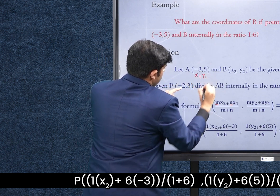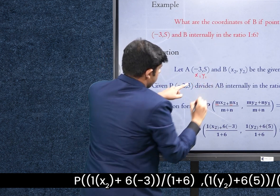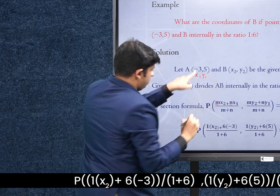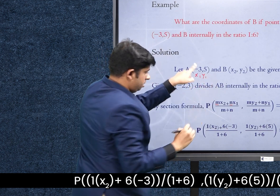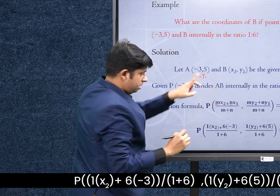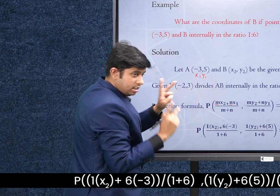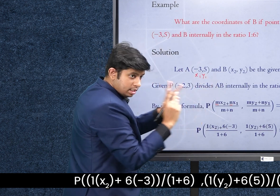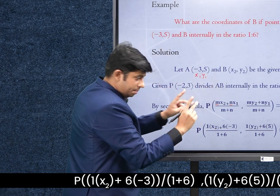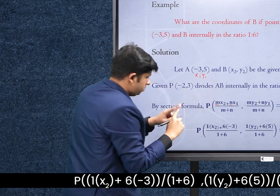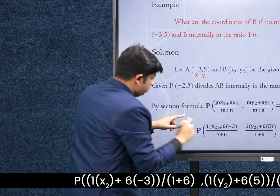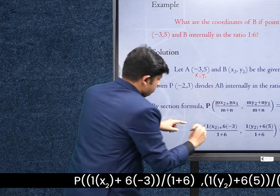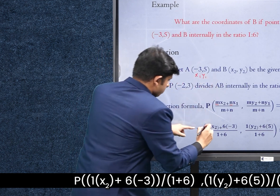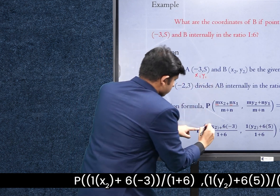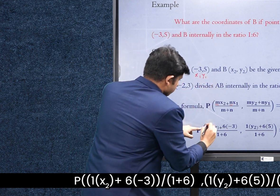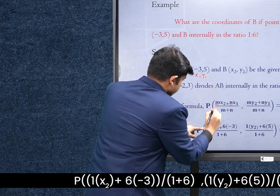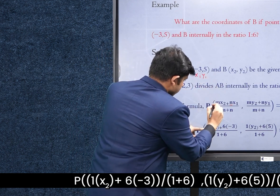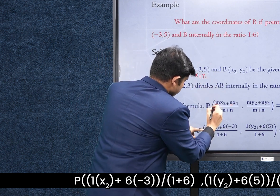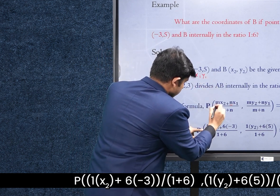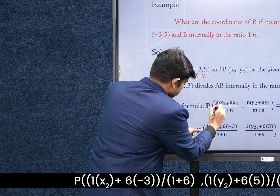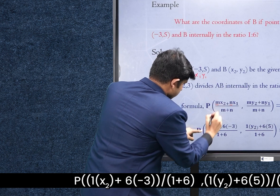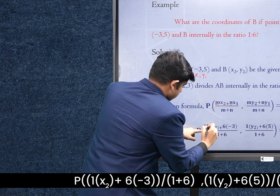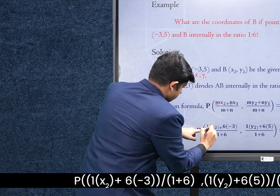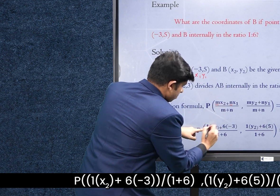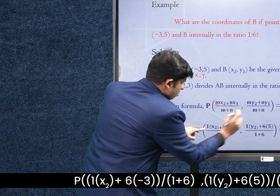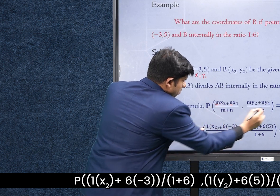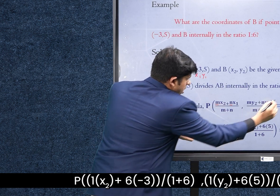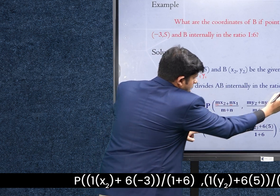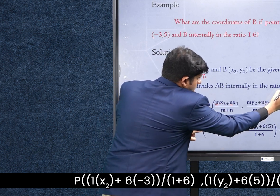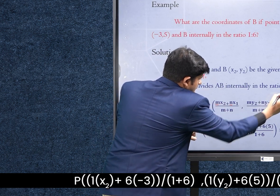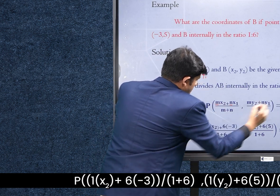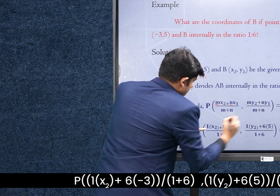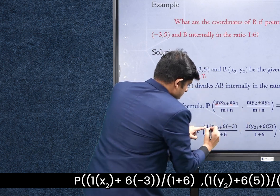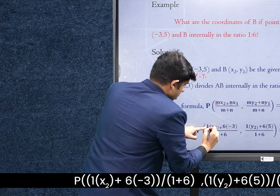by 1 plus 6 is equal to P of minus 2, 3.